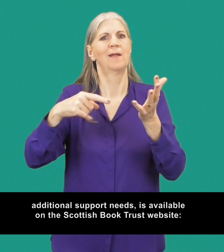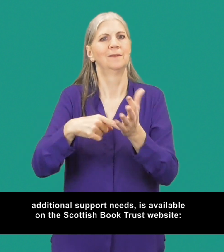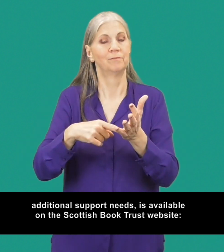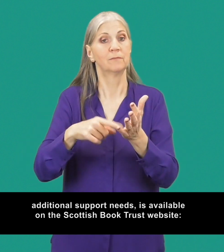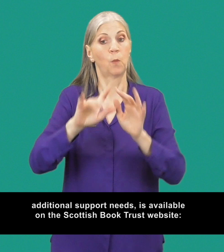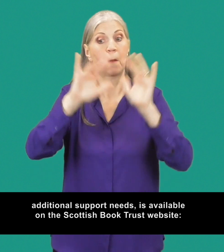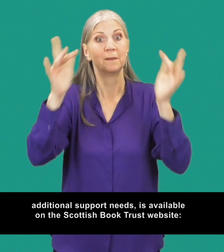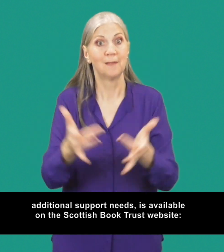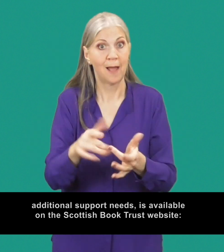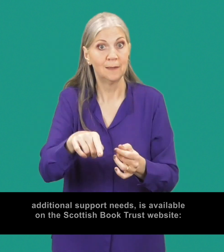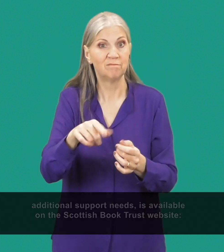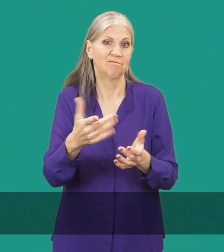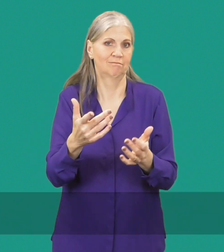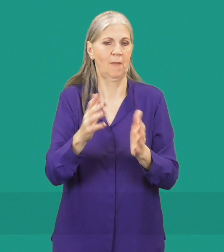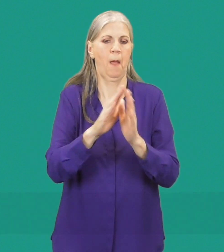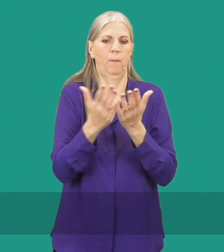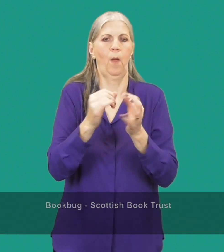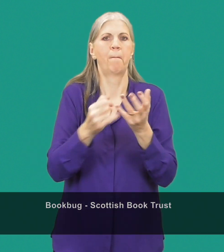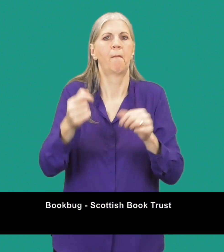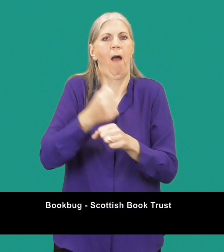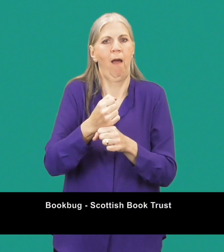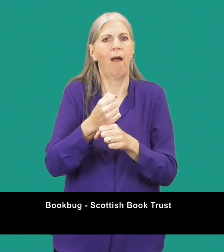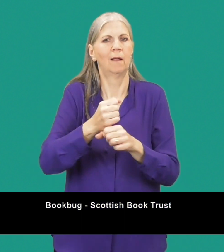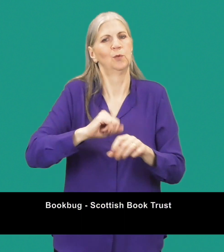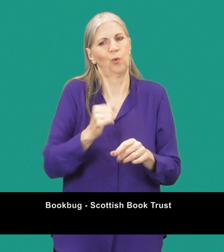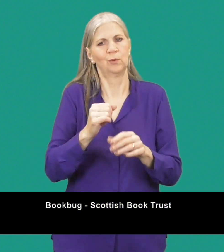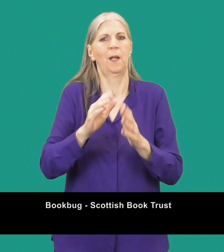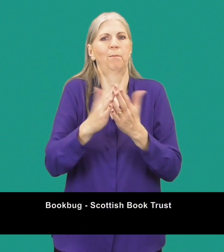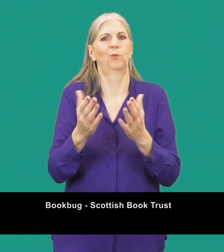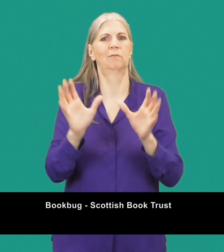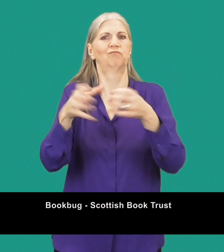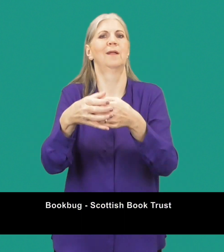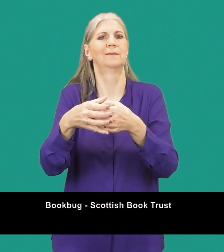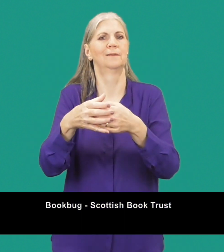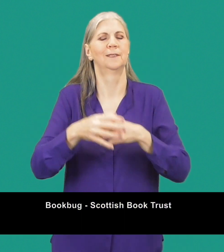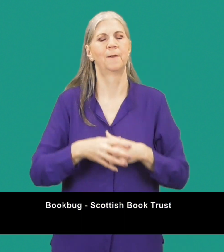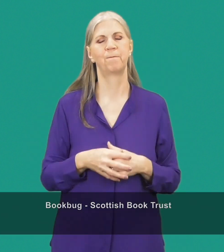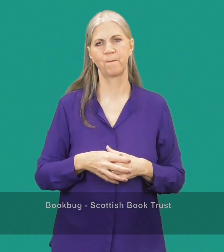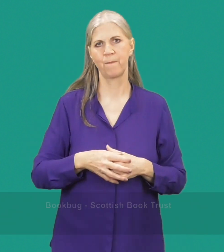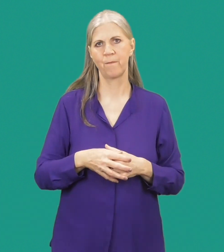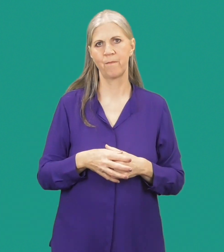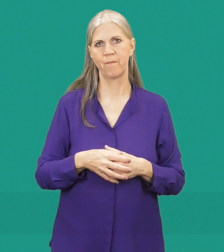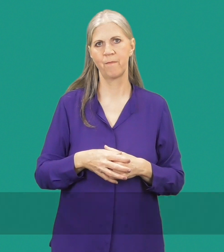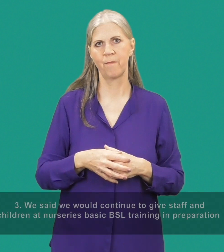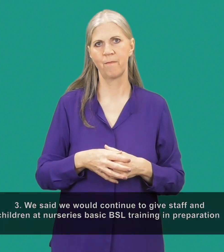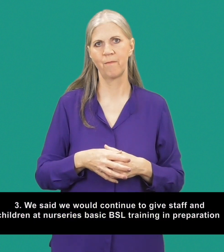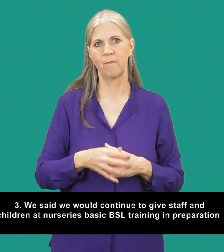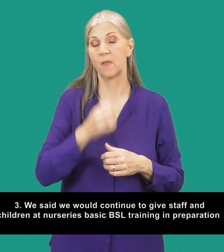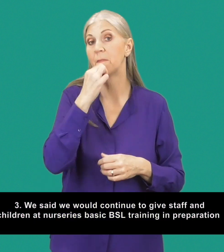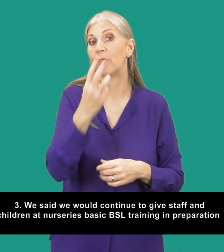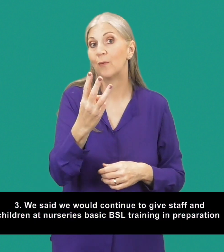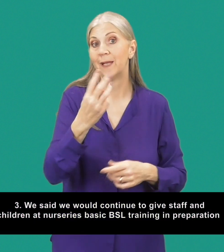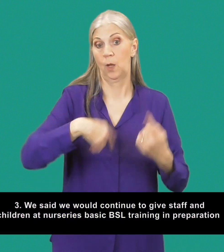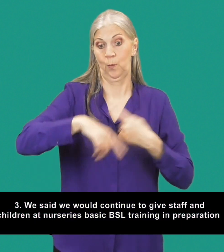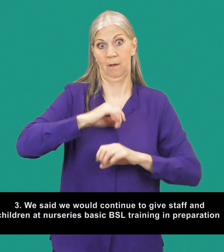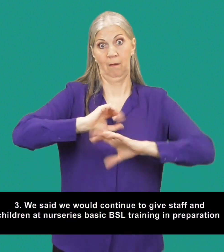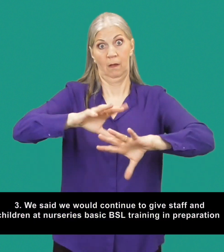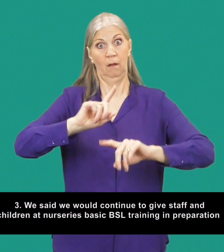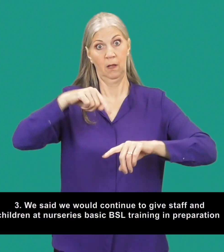BookBug, Scottish Book Trust. Number 3. We said we would continue to give staff and children